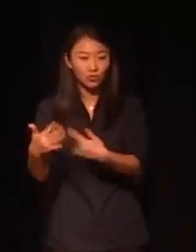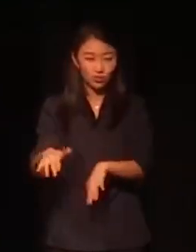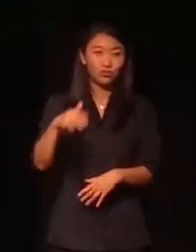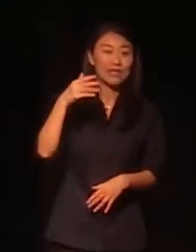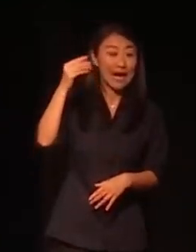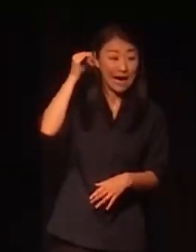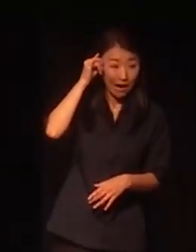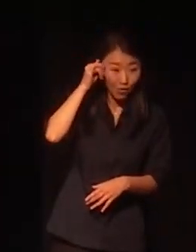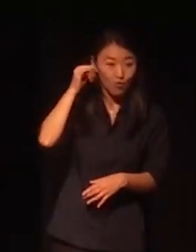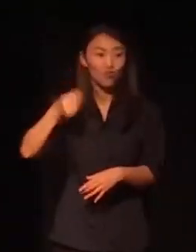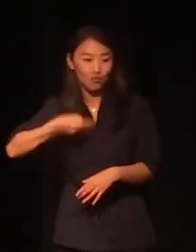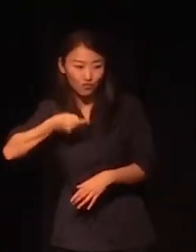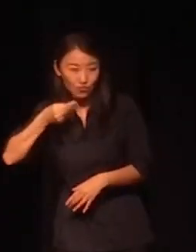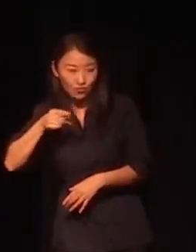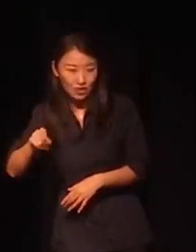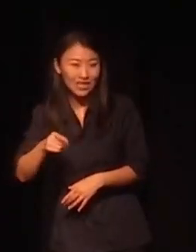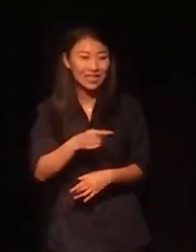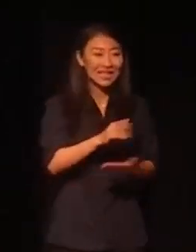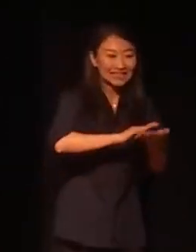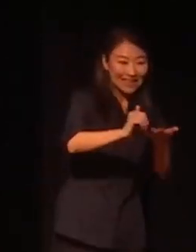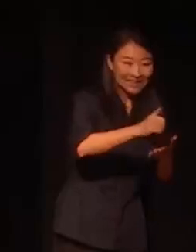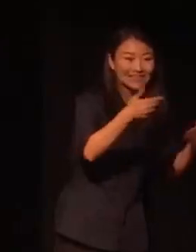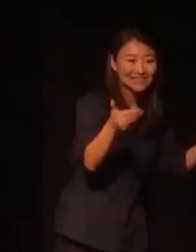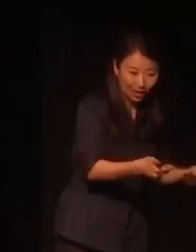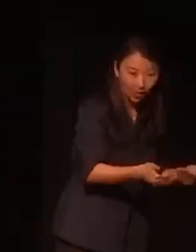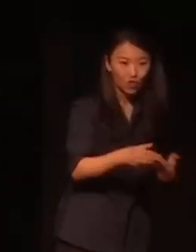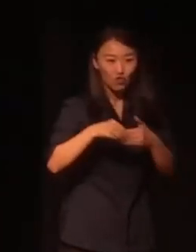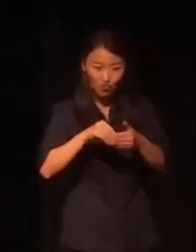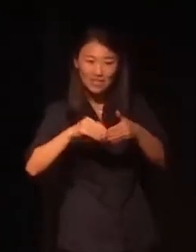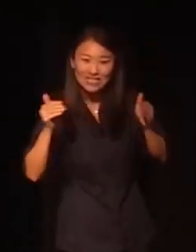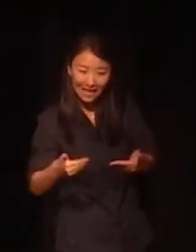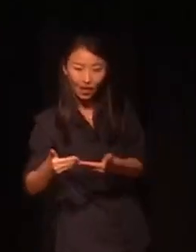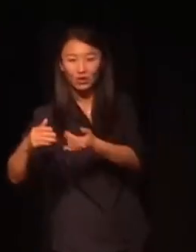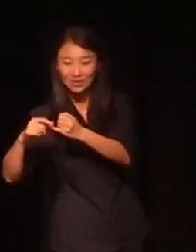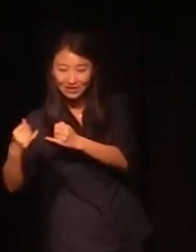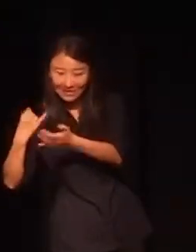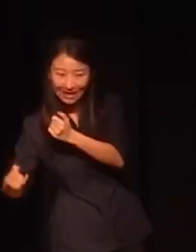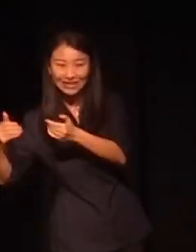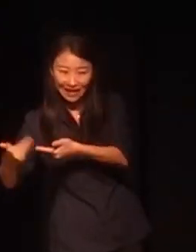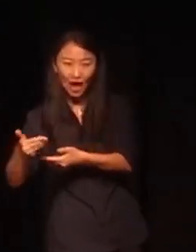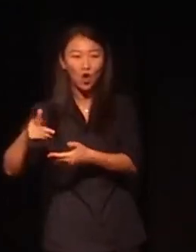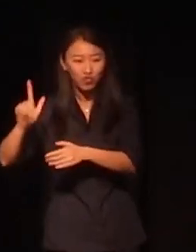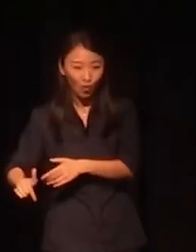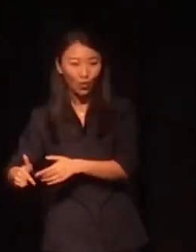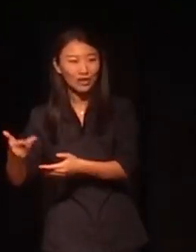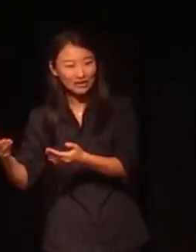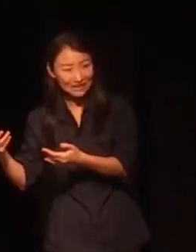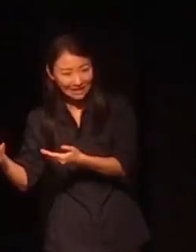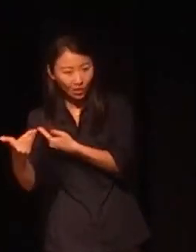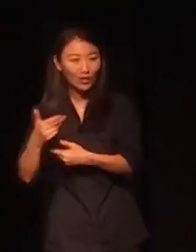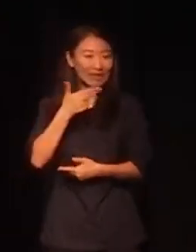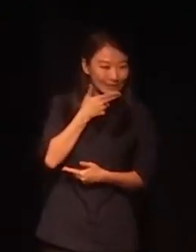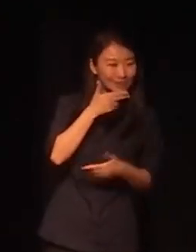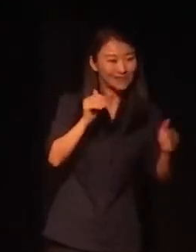also qin cao, also ran cao, sheng cao or su cao, and yan cao, and